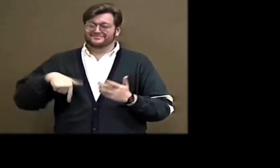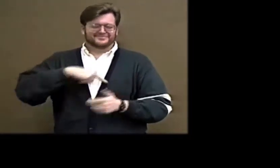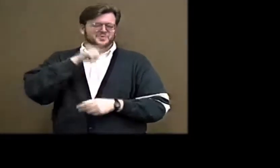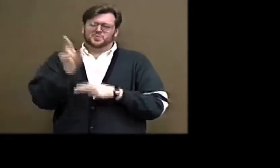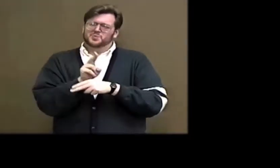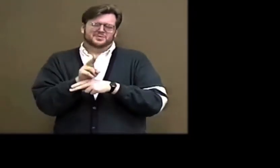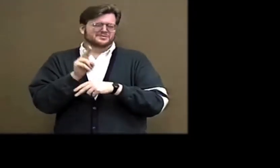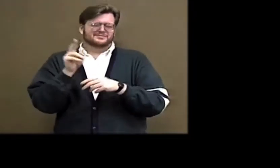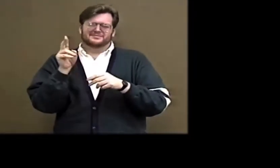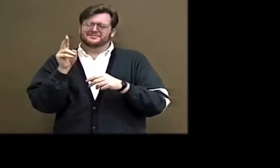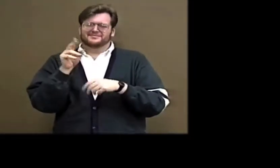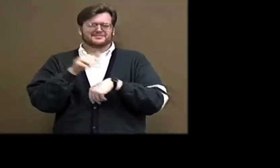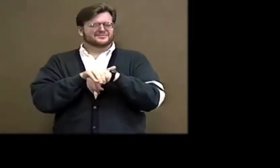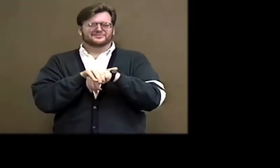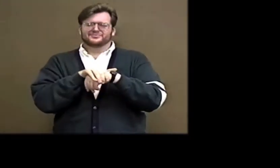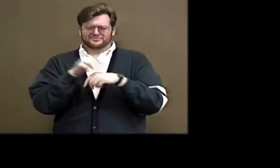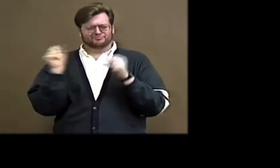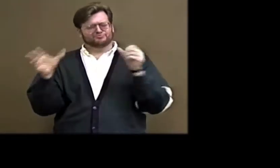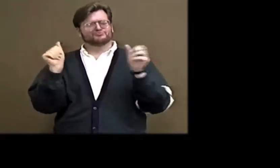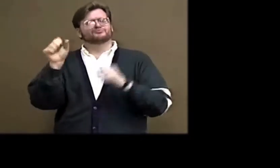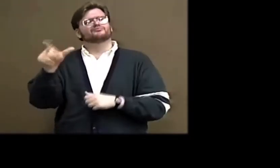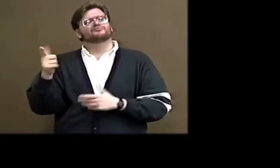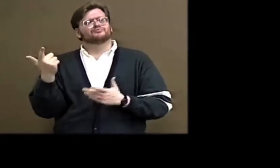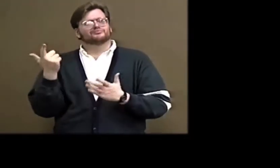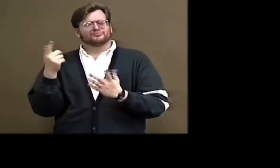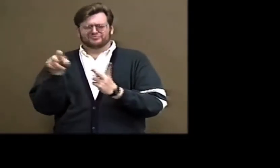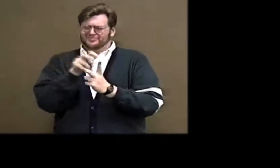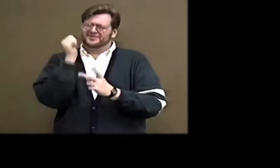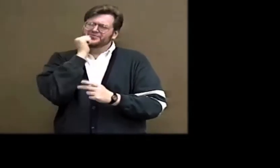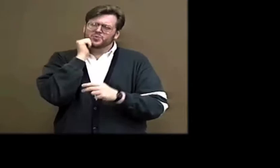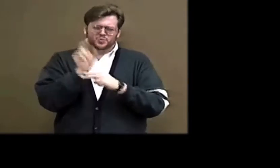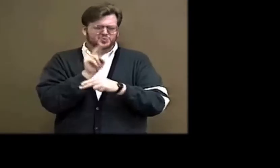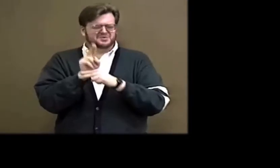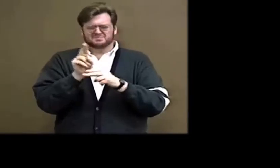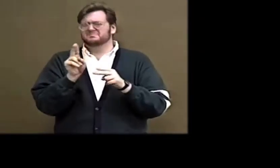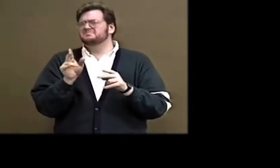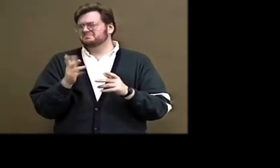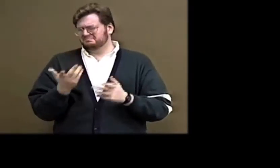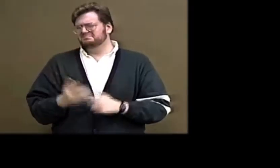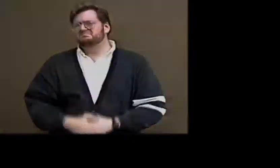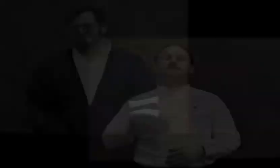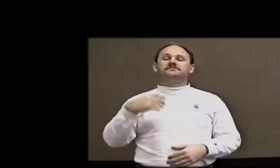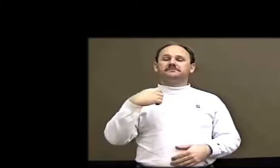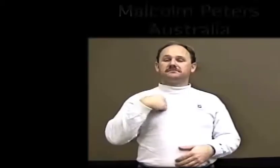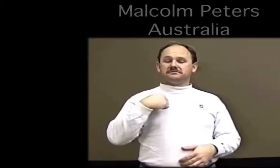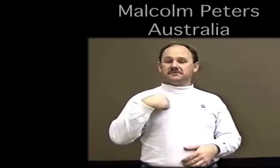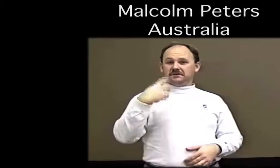natural ASL, not signing with English word order, but every day I use both languages.